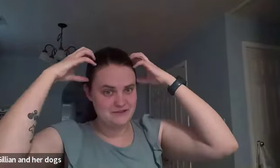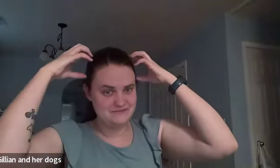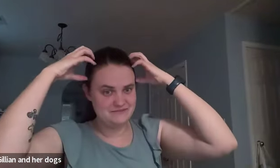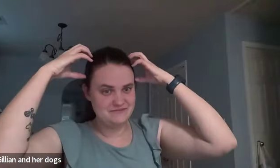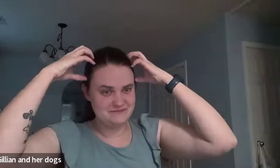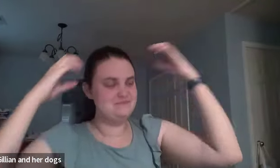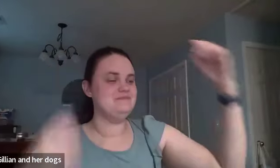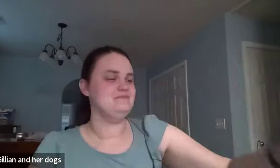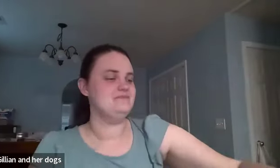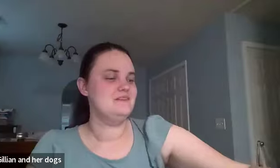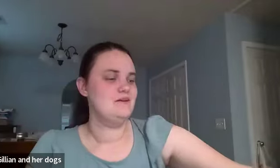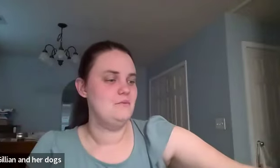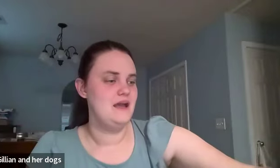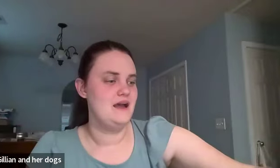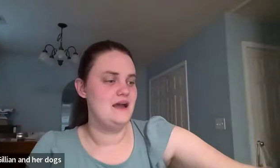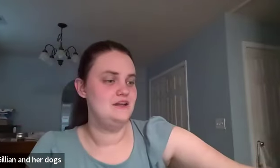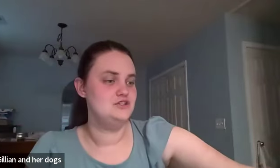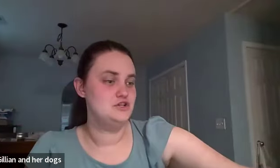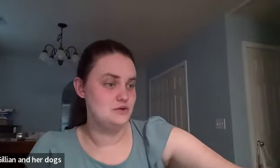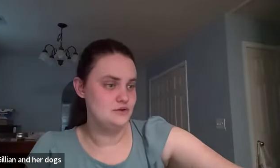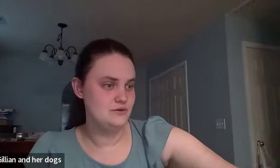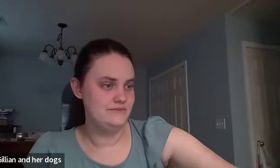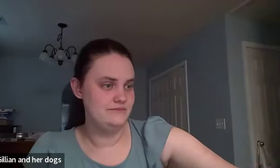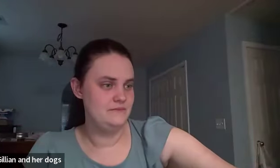Mouse. We had turtle,